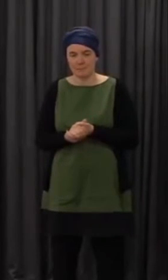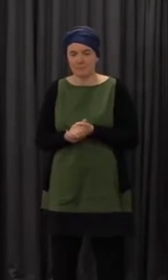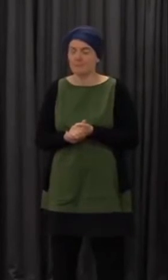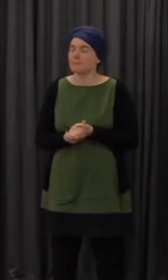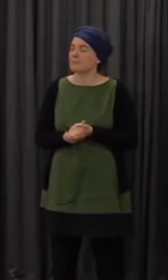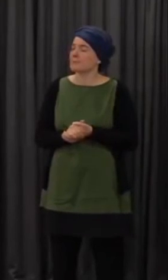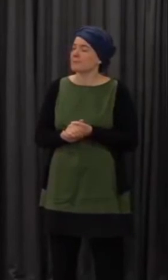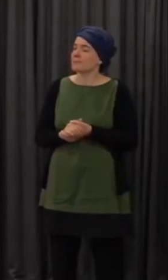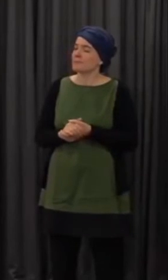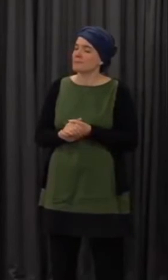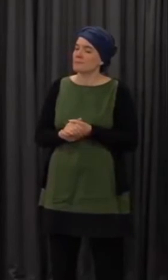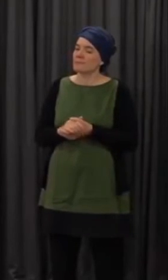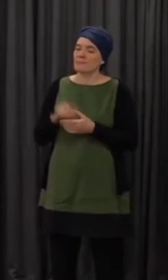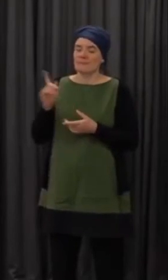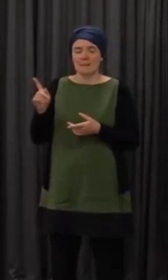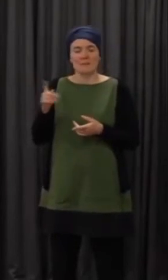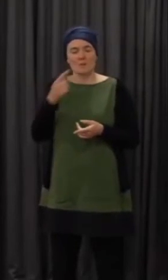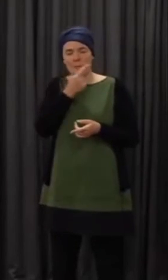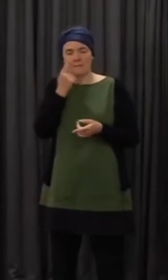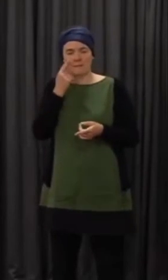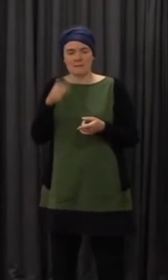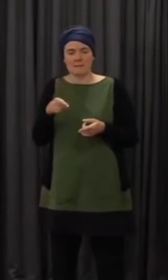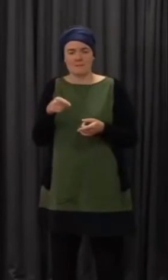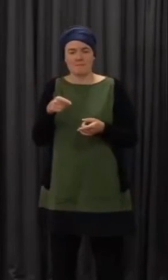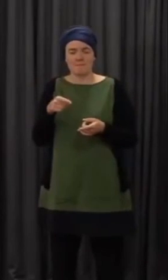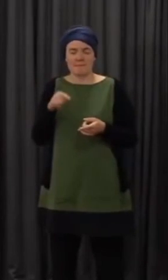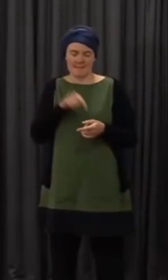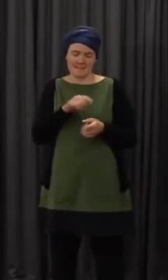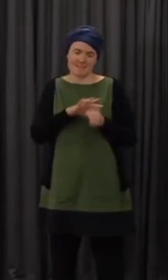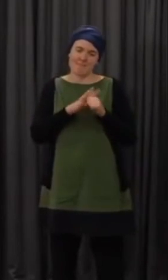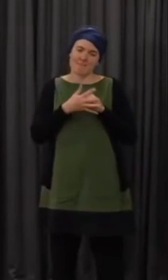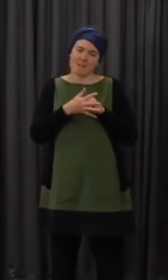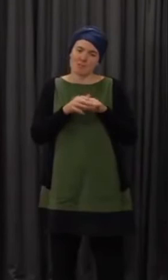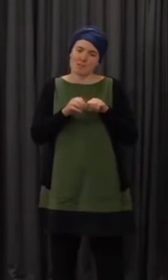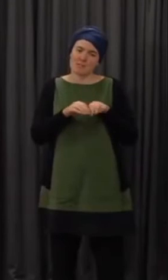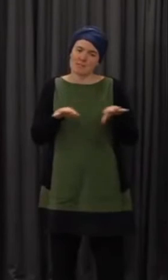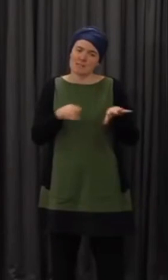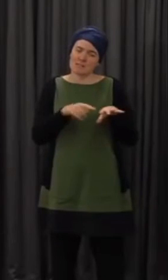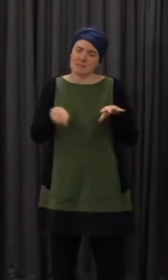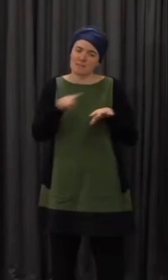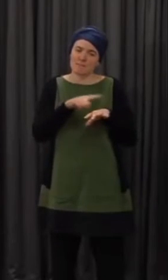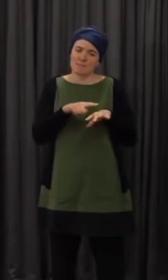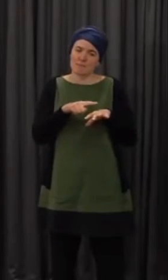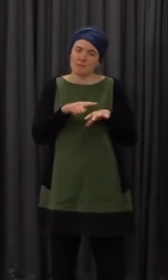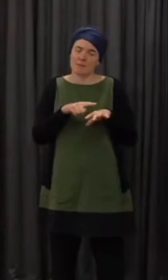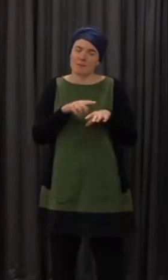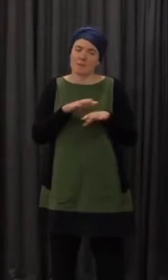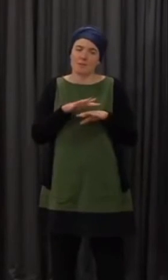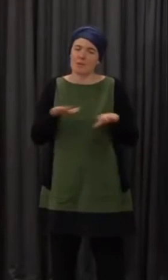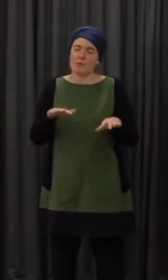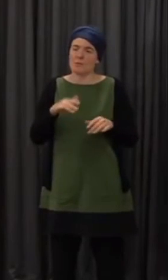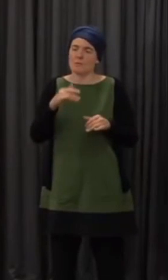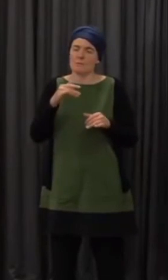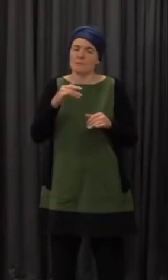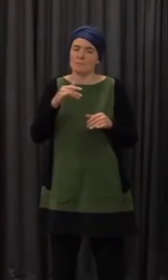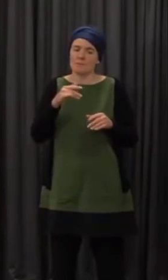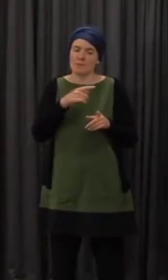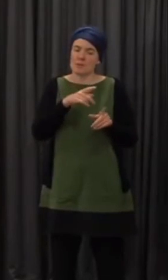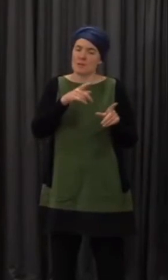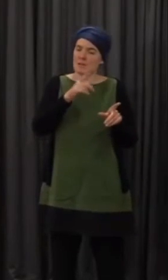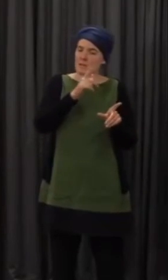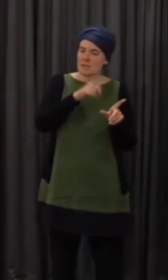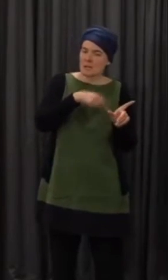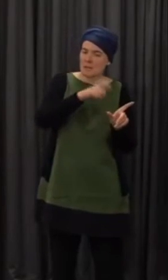is not a virus that has, in general, its most significant effects on younger people.